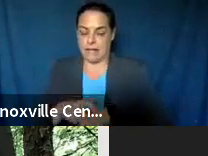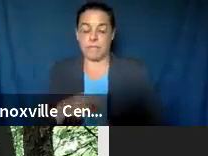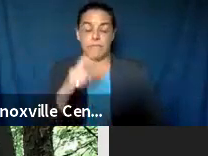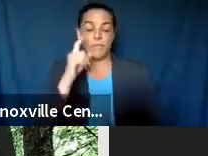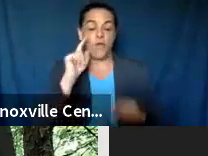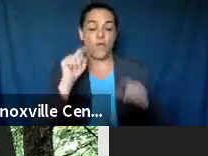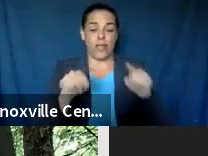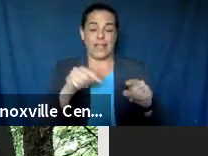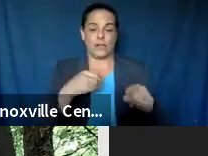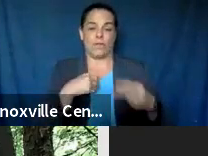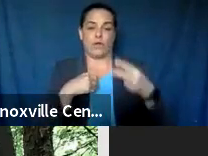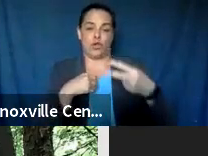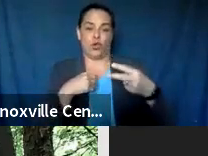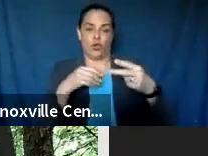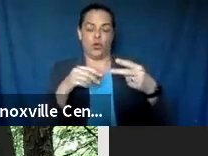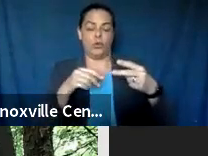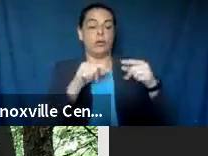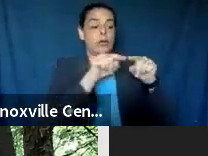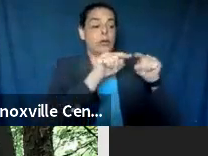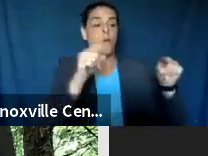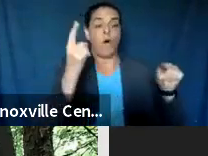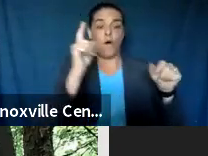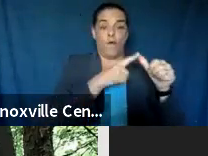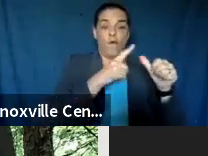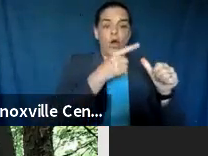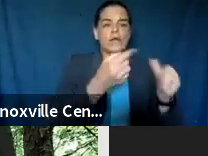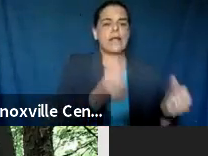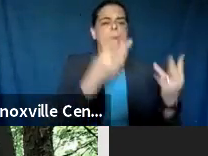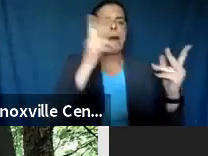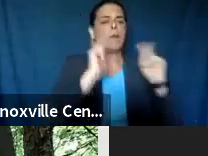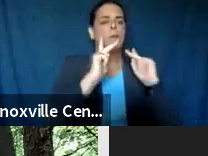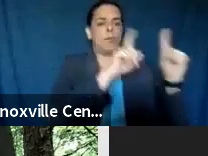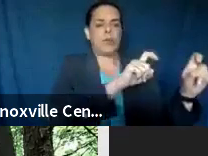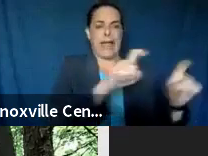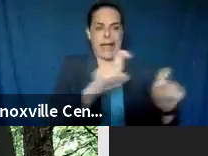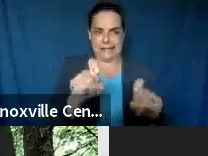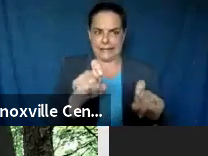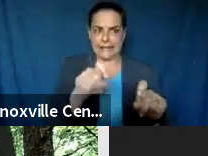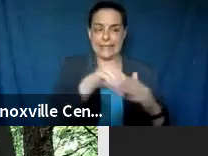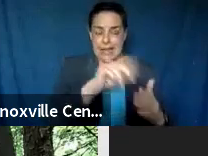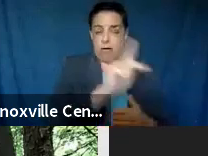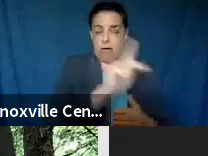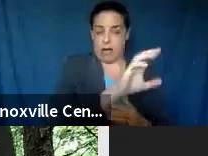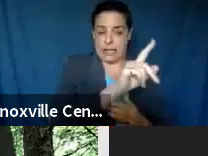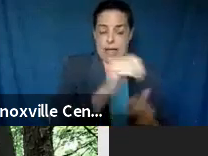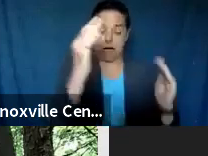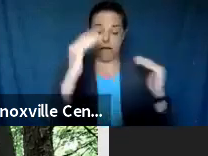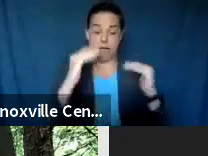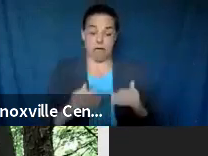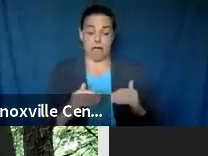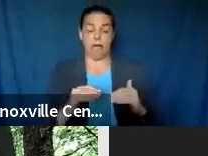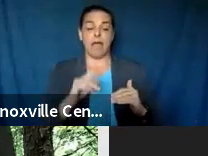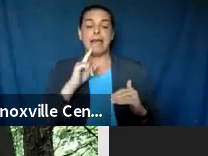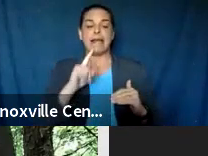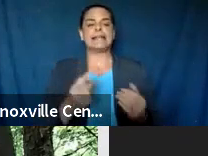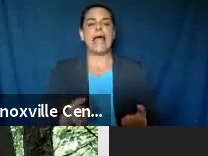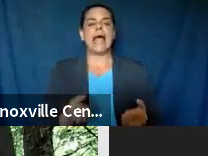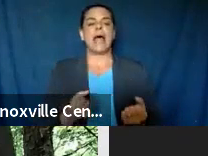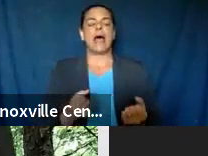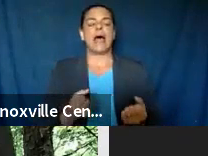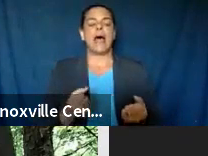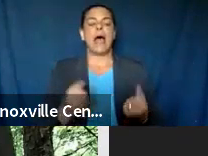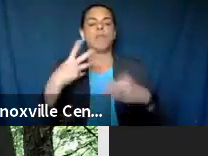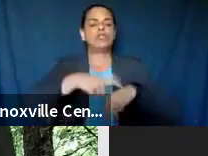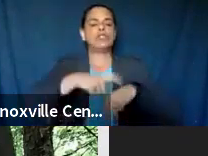graphs, one that shows tests conducted for Knox County residents and another for average time between specimen collection and